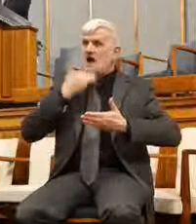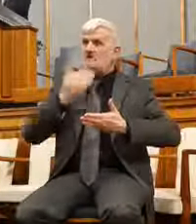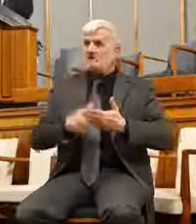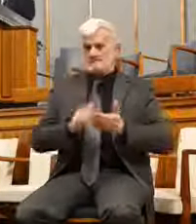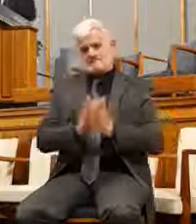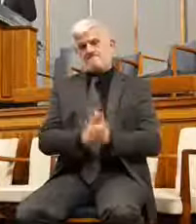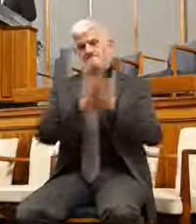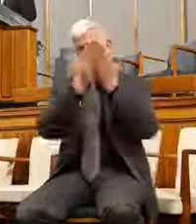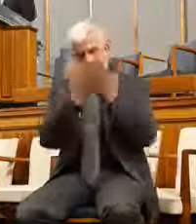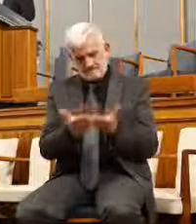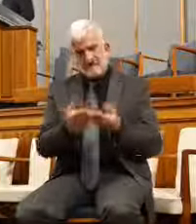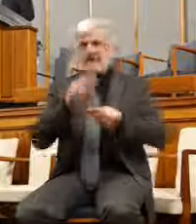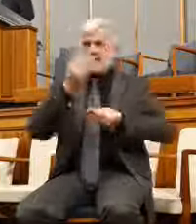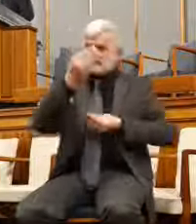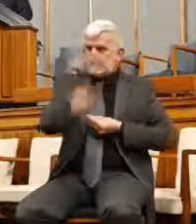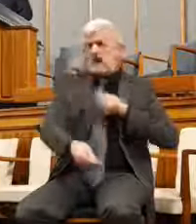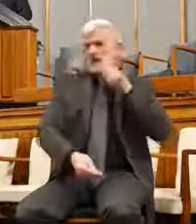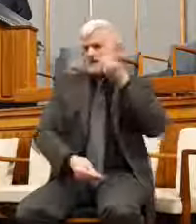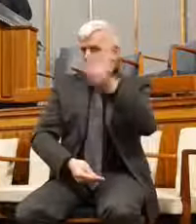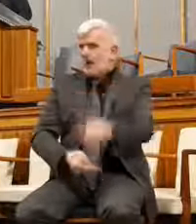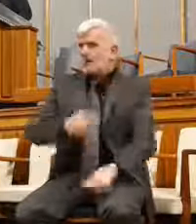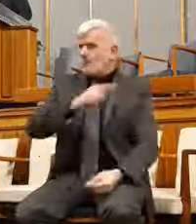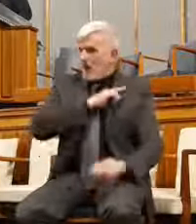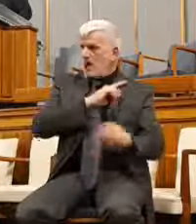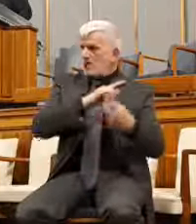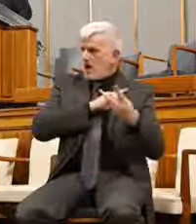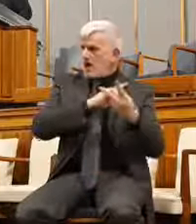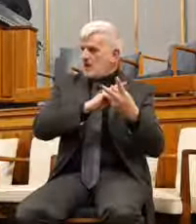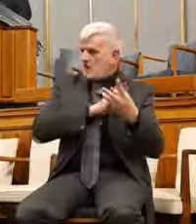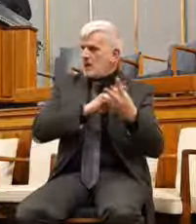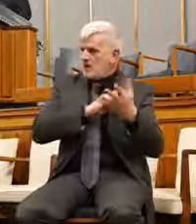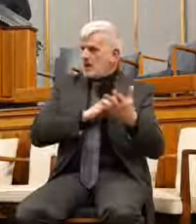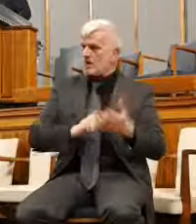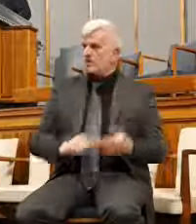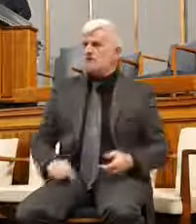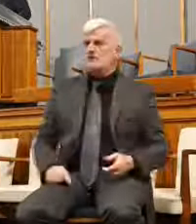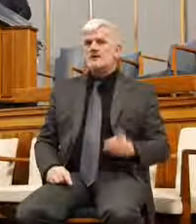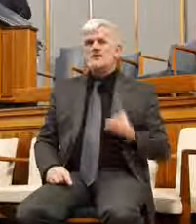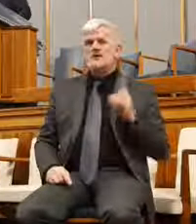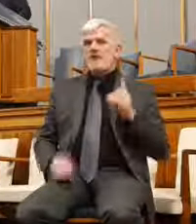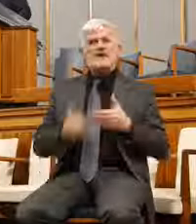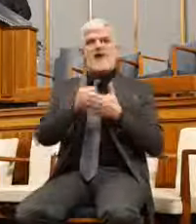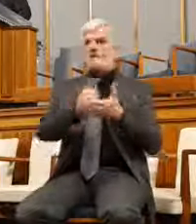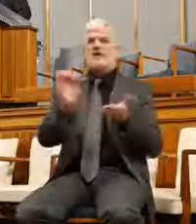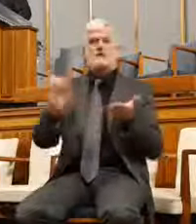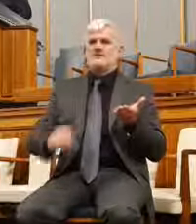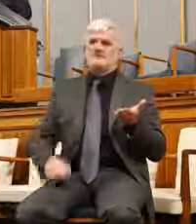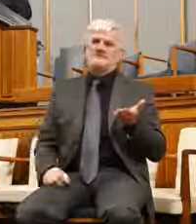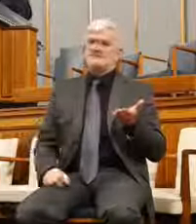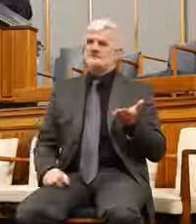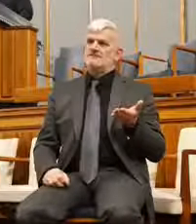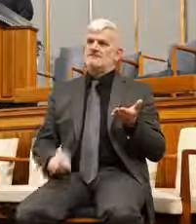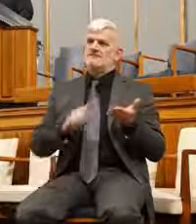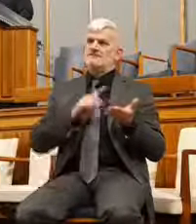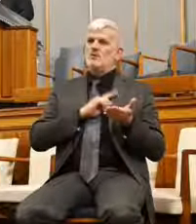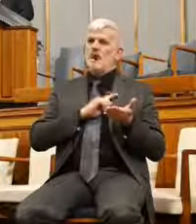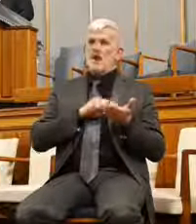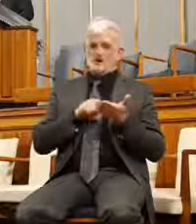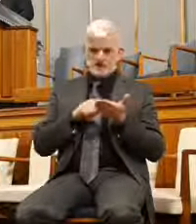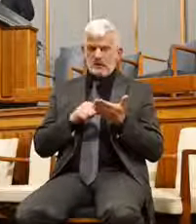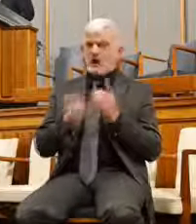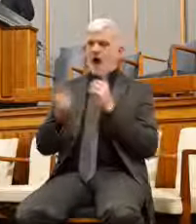the objections. It wouldn't do a lot of good, because the trouble with us is as soon as we get an answer to one objection, we're scouting around